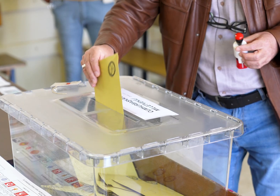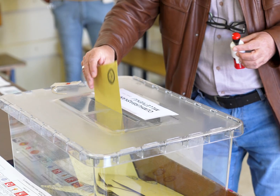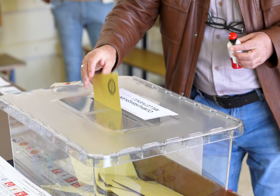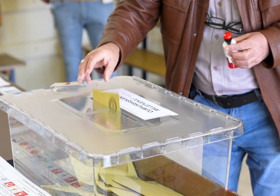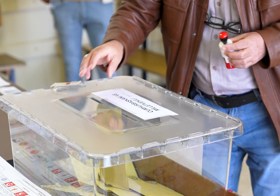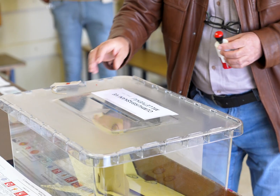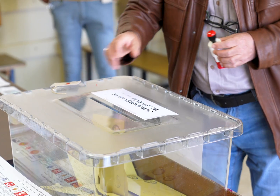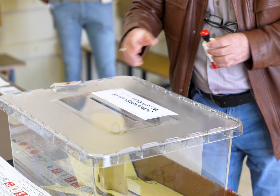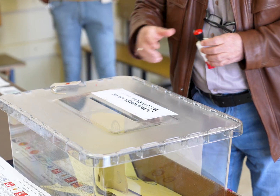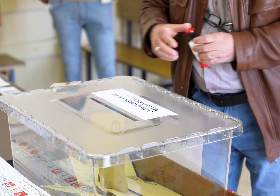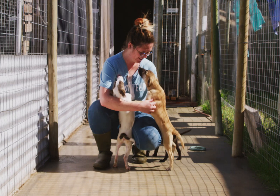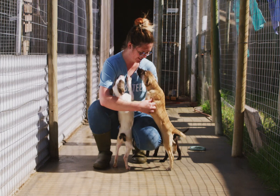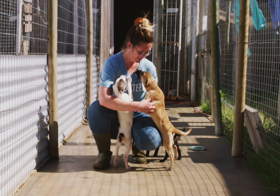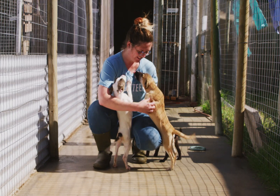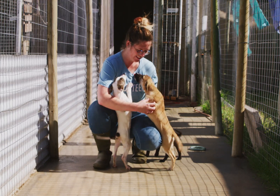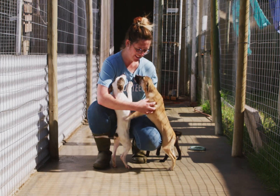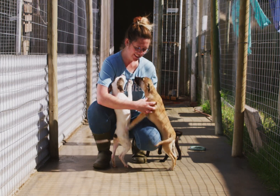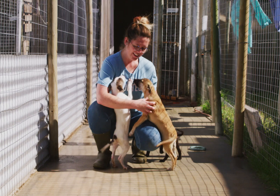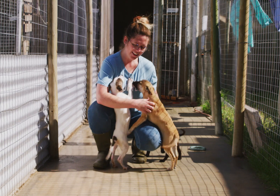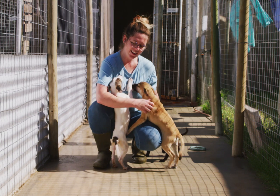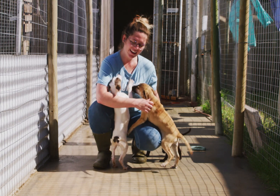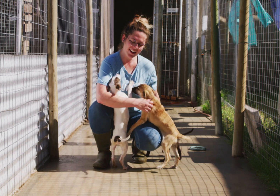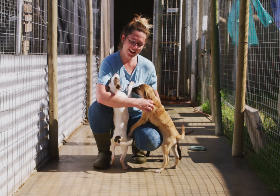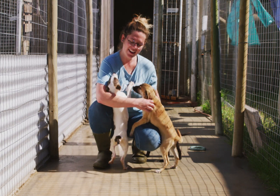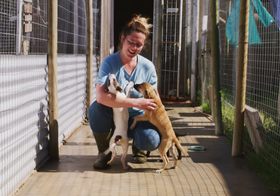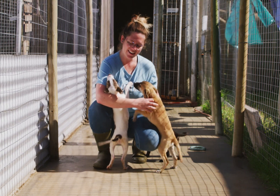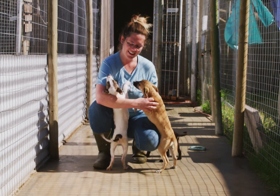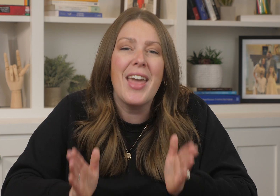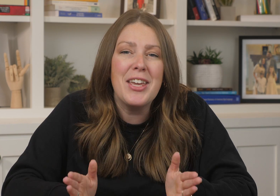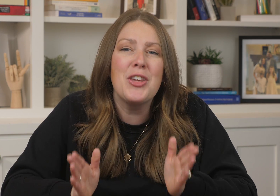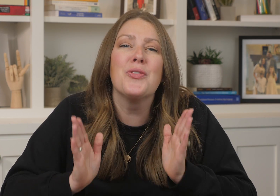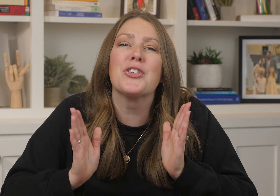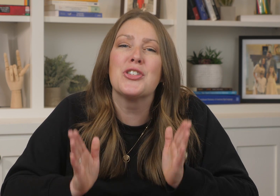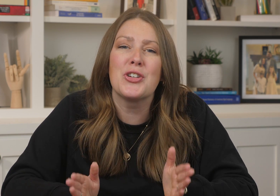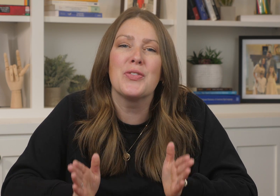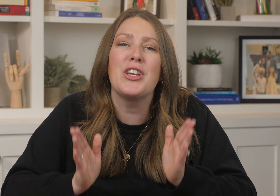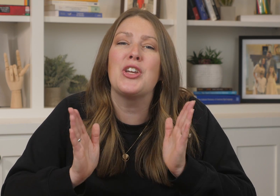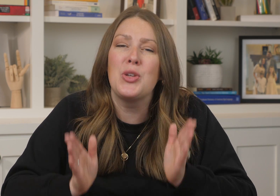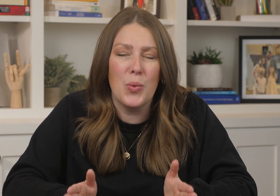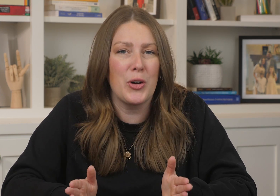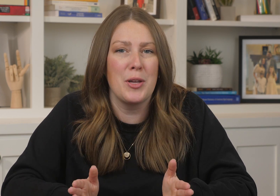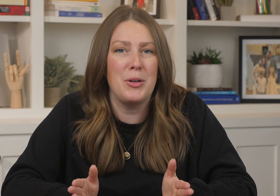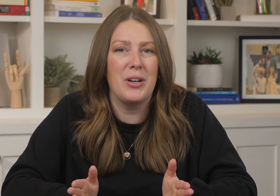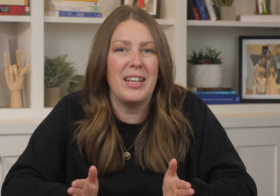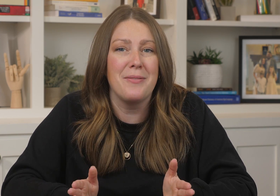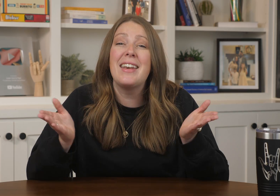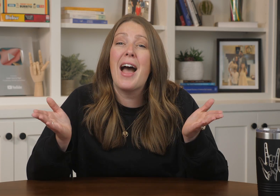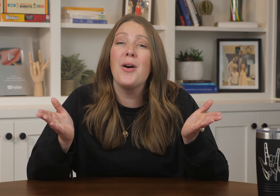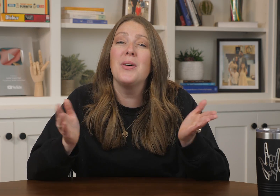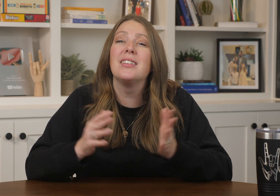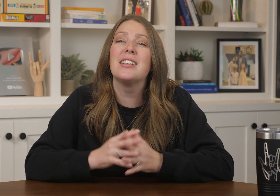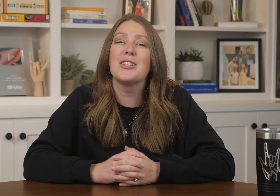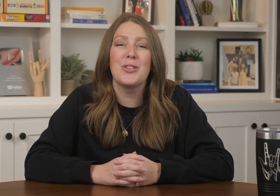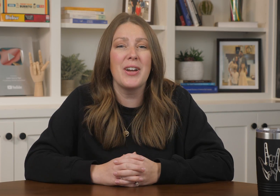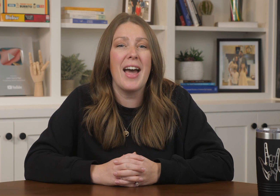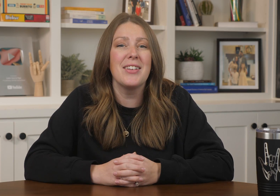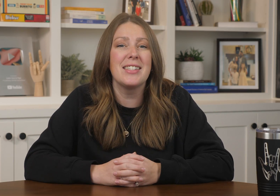polls, or animal shelter, we have some signs for you. Thank you for serving your community. Now, let's learn how to